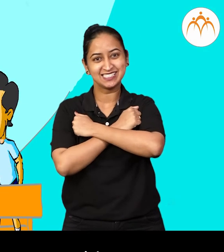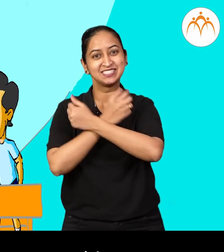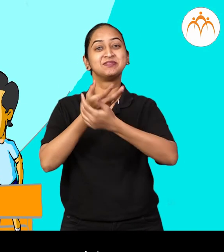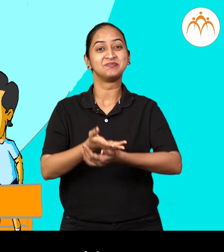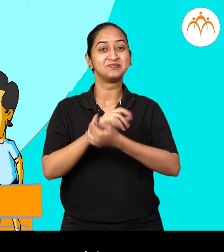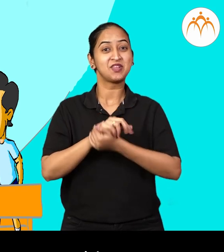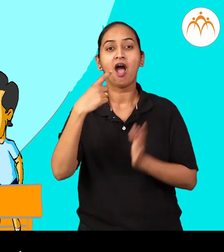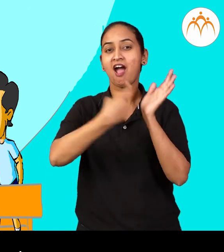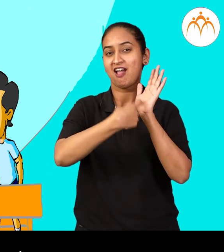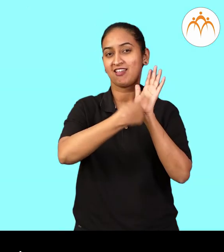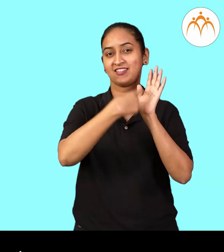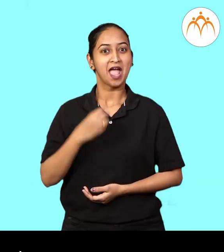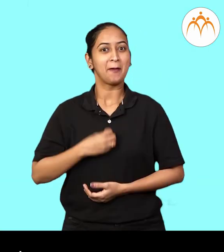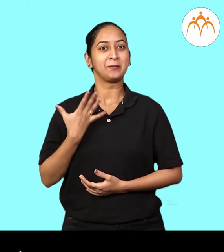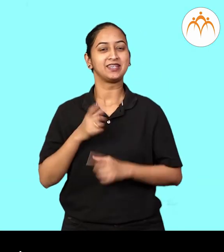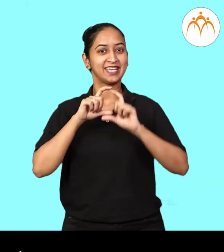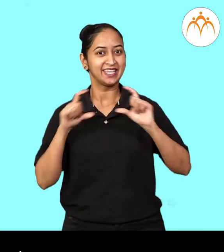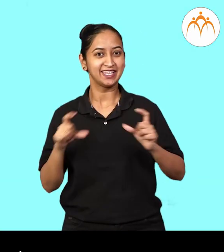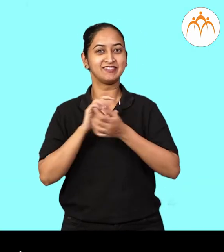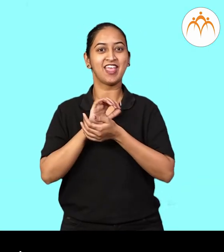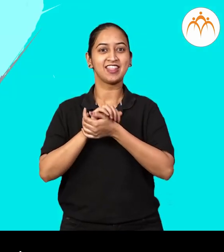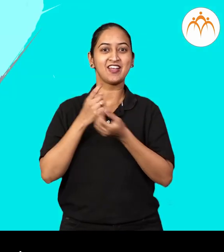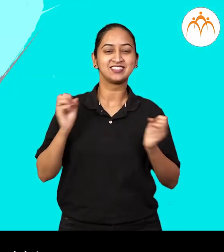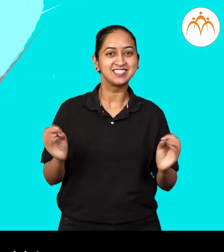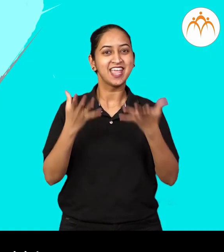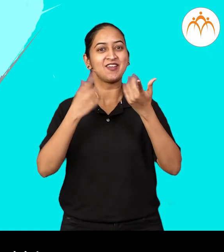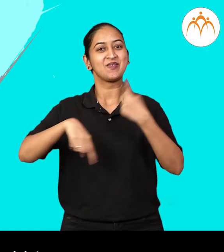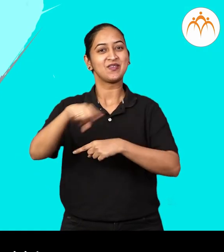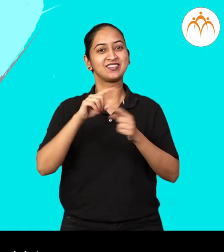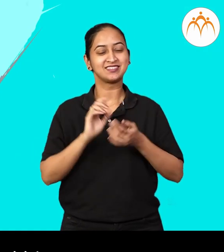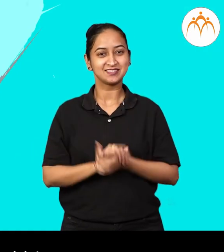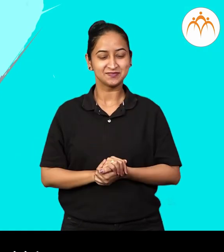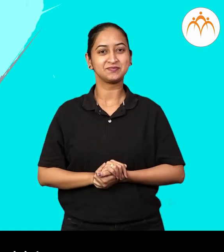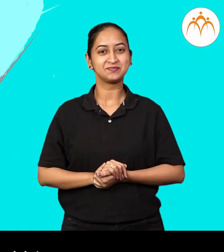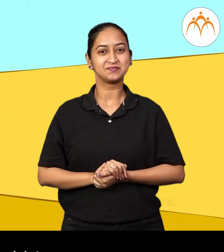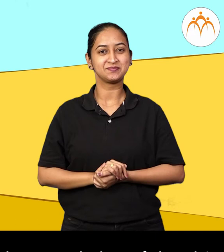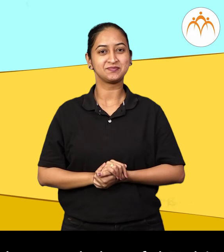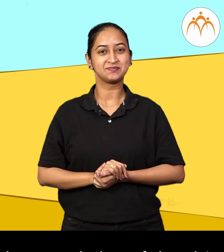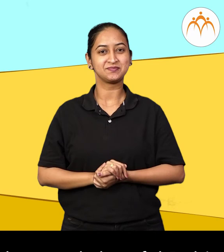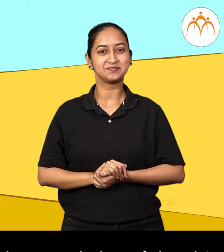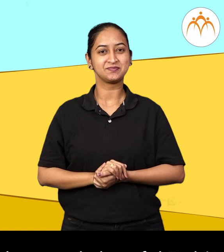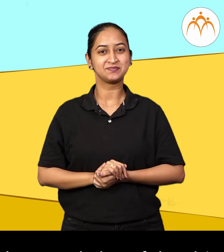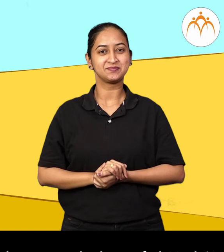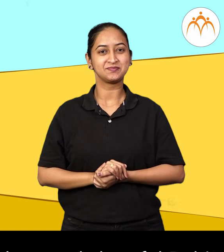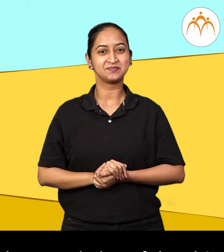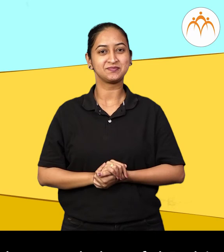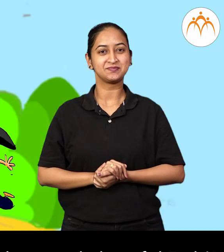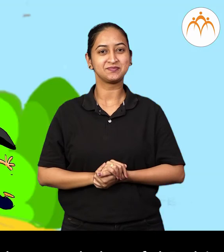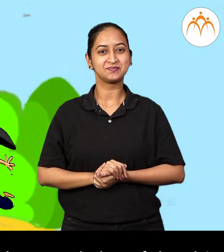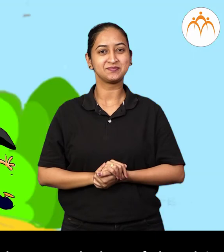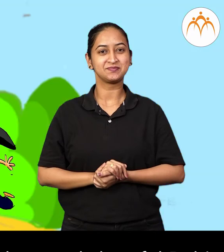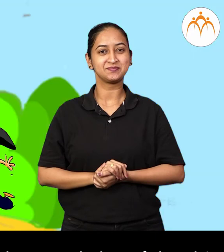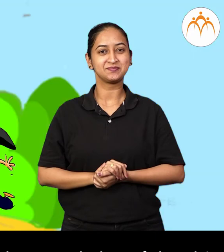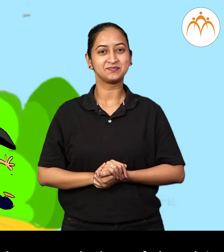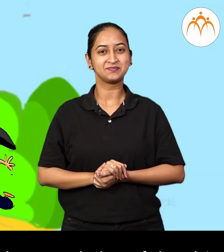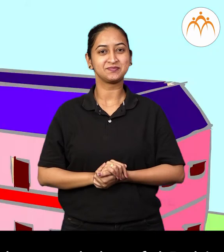him. Rohit was very happy. Amit hugged him. Everyone made friends with